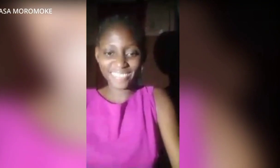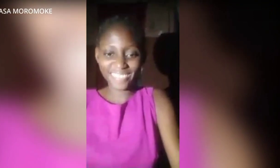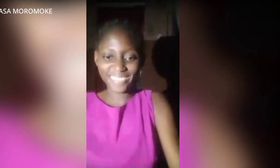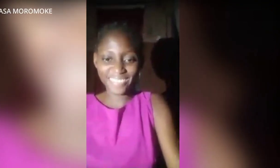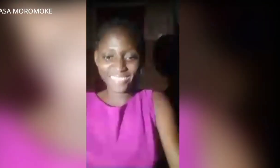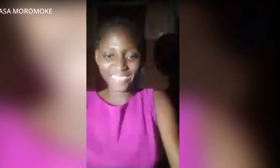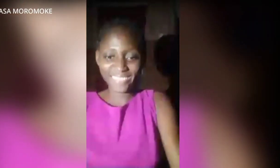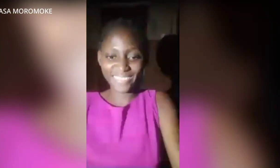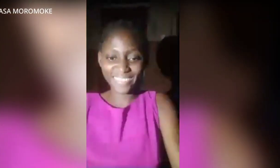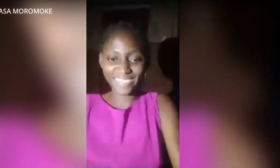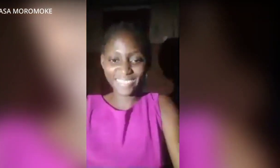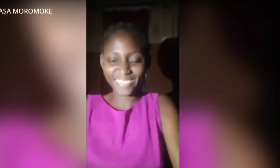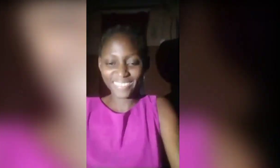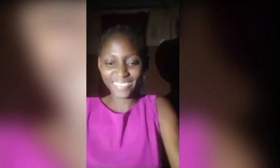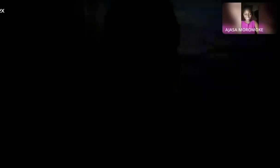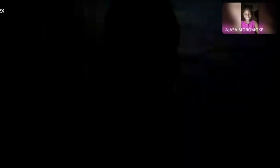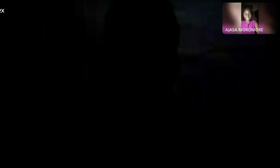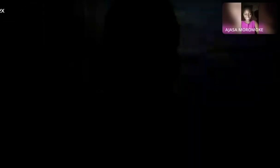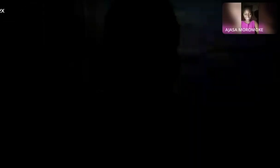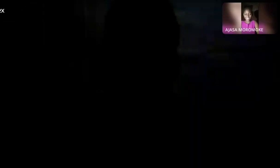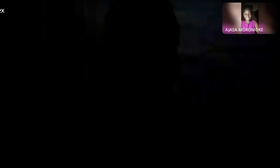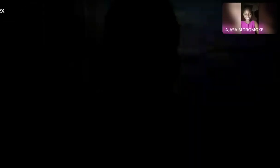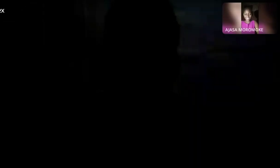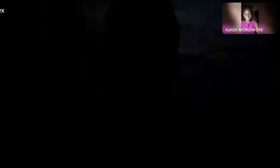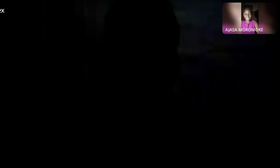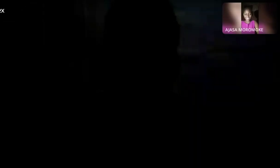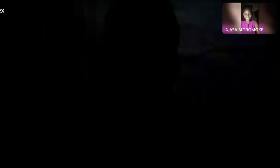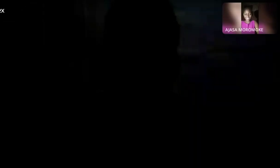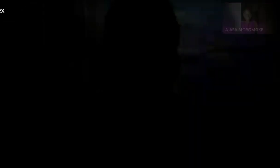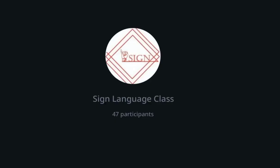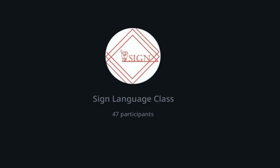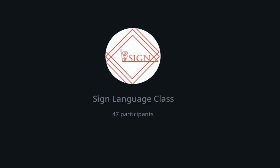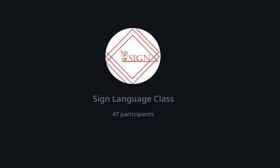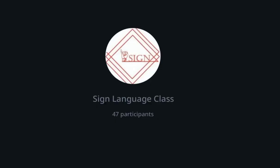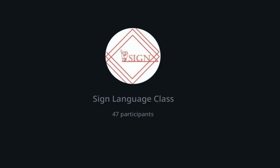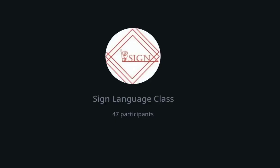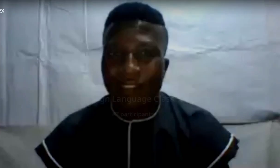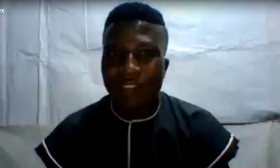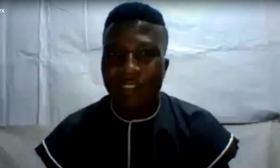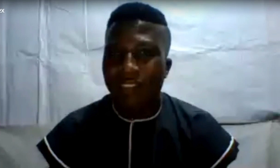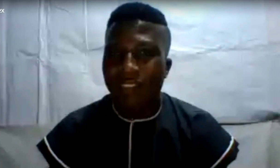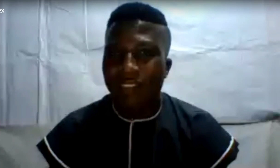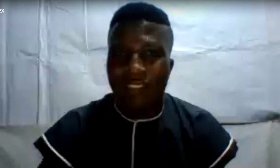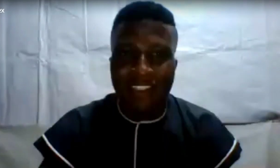impression. Like this is first of its kind. Okay, finally,